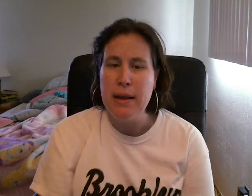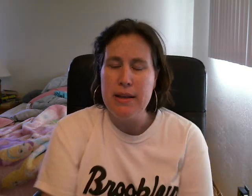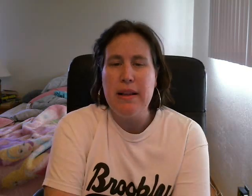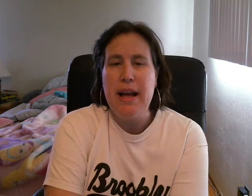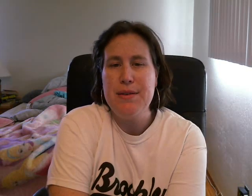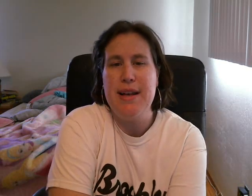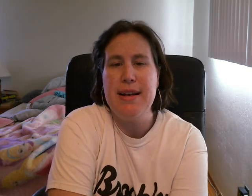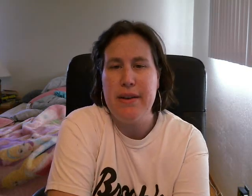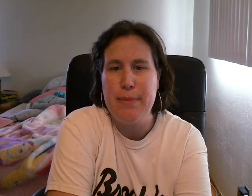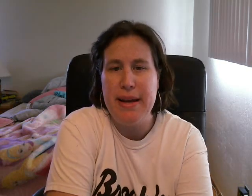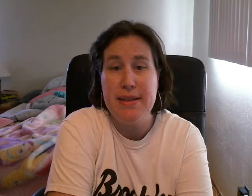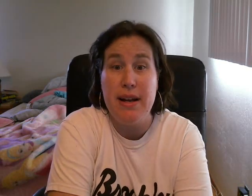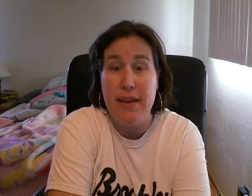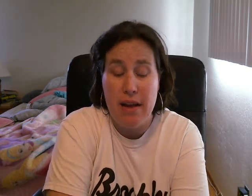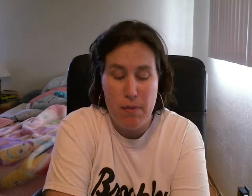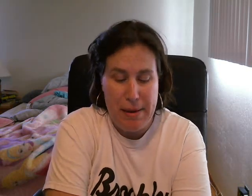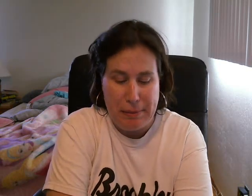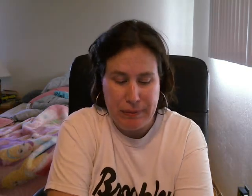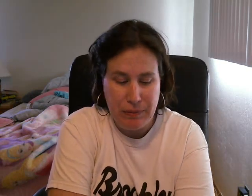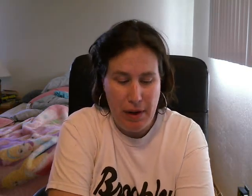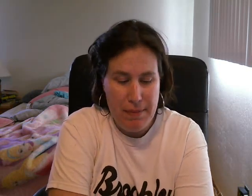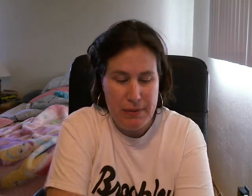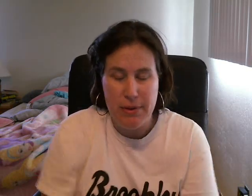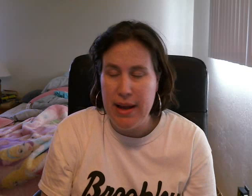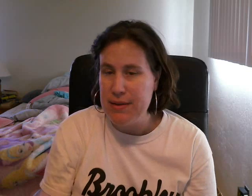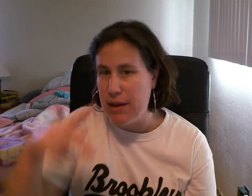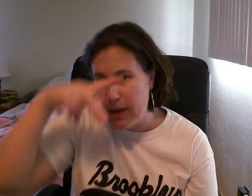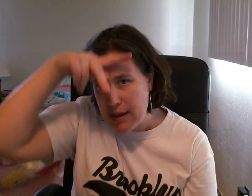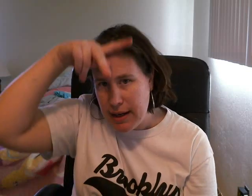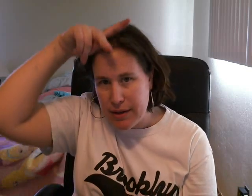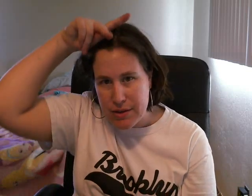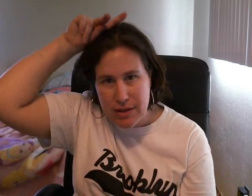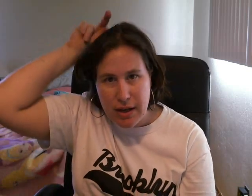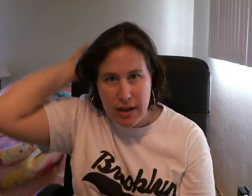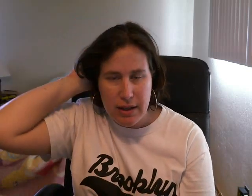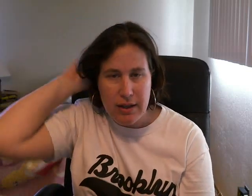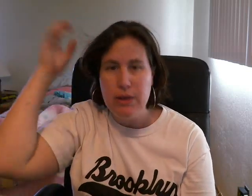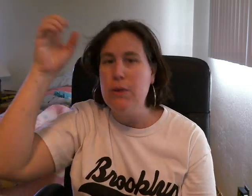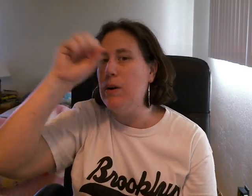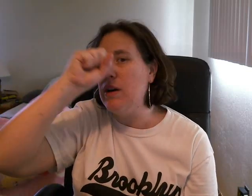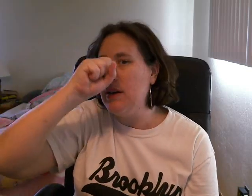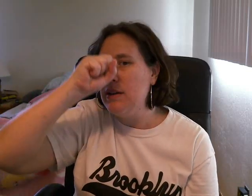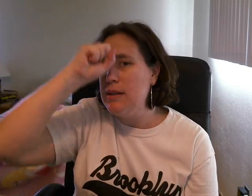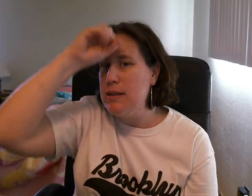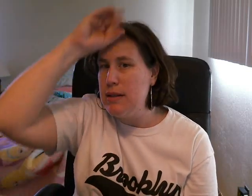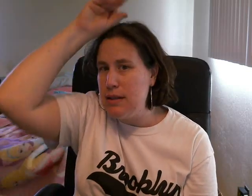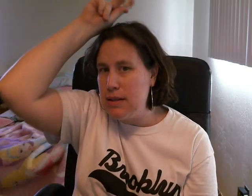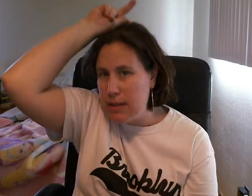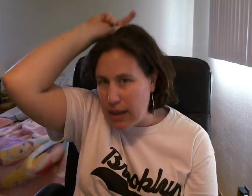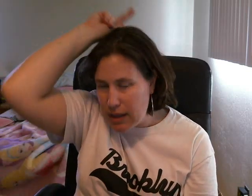Because a lot of the signs are based on the alphabet. Okay? So we have skunk. Either skunk or skunk.